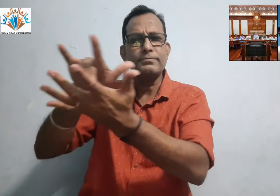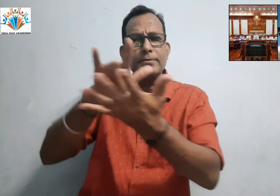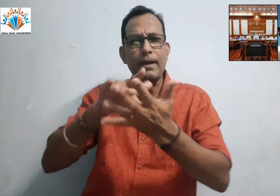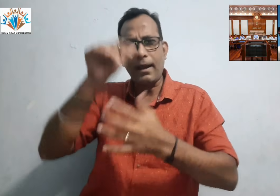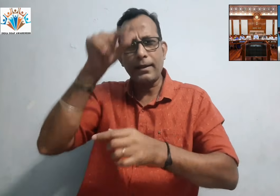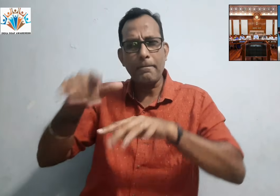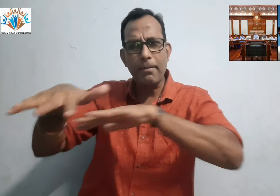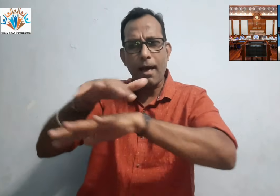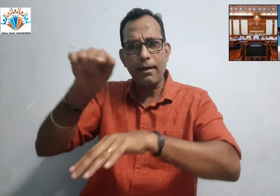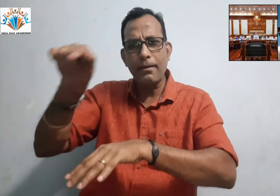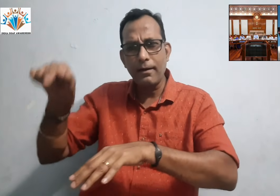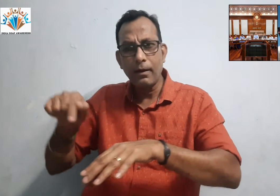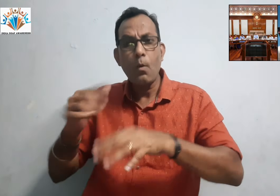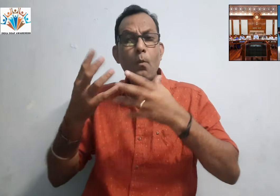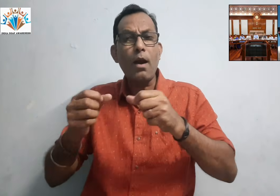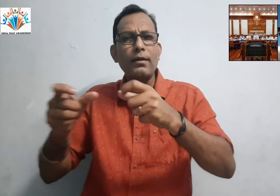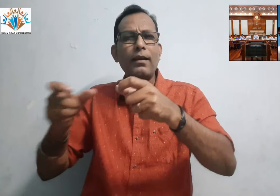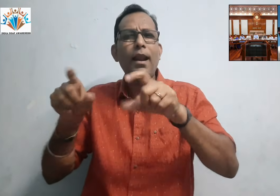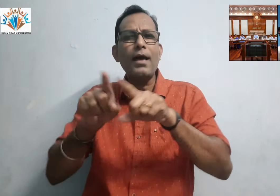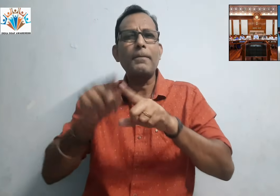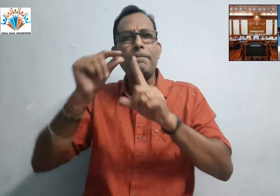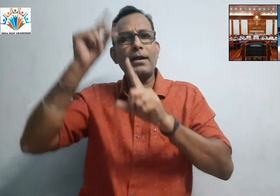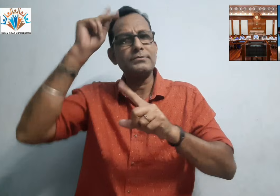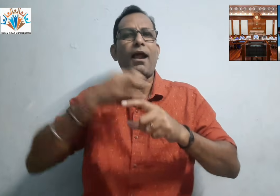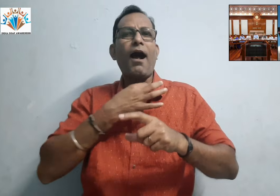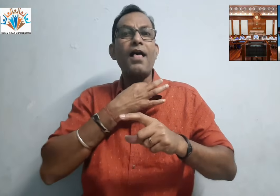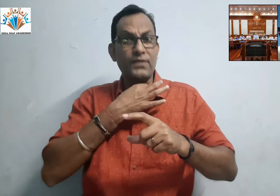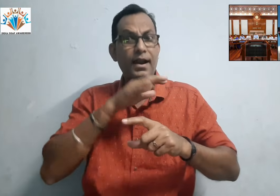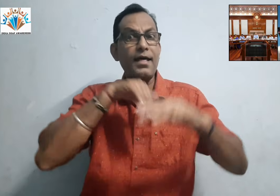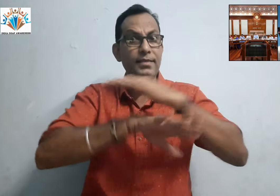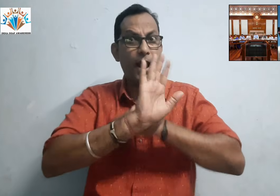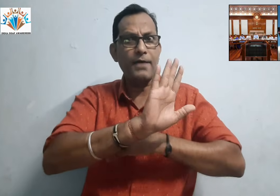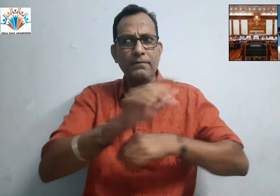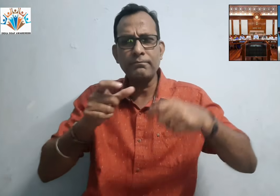Pakistan, India, Pakistan, Pakistan,